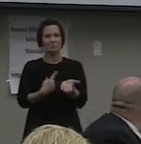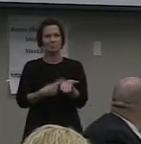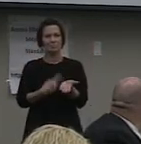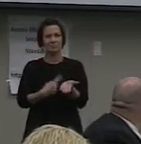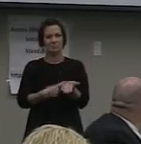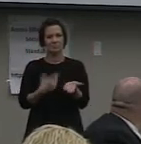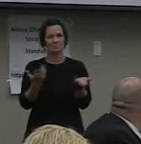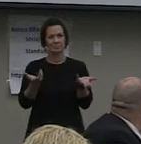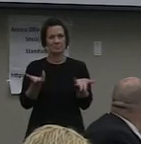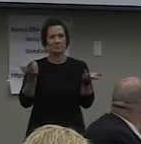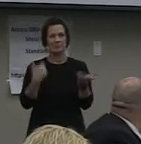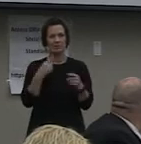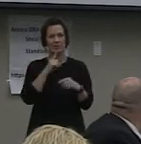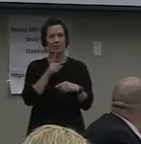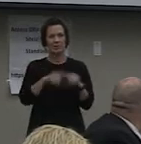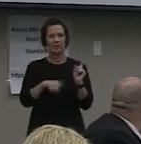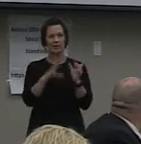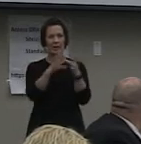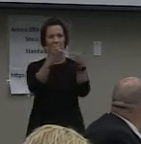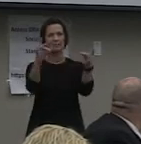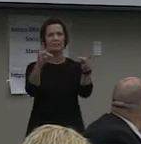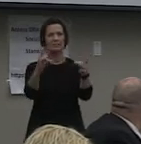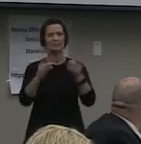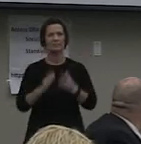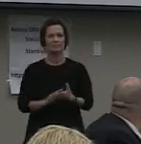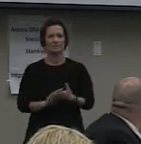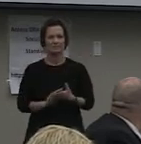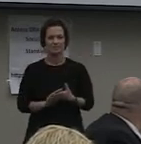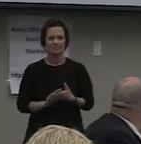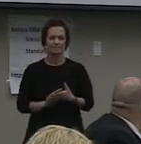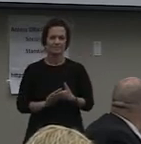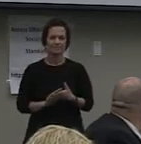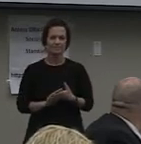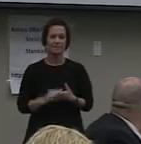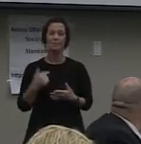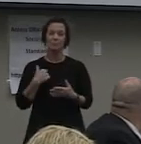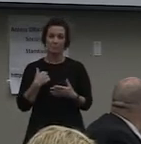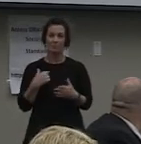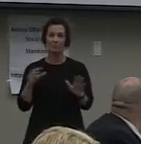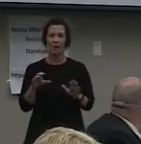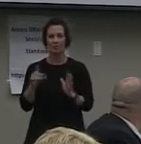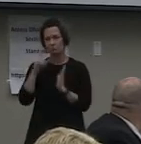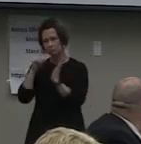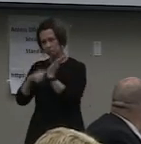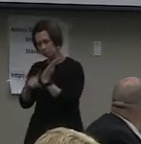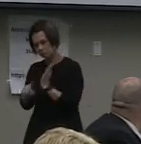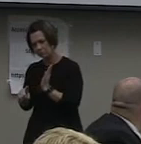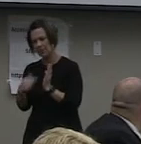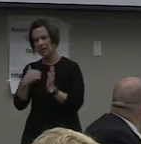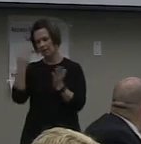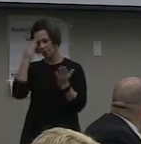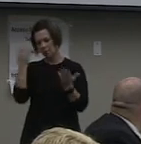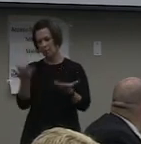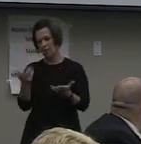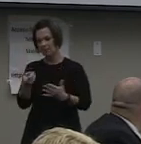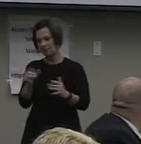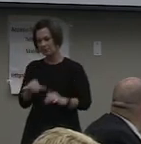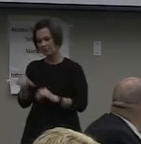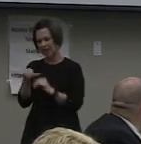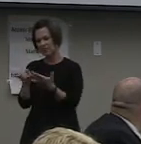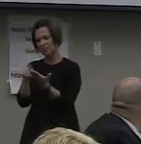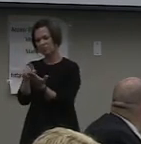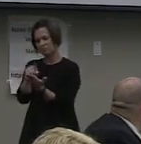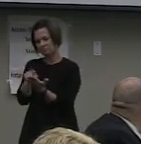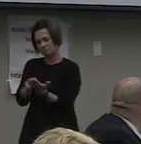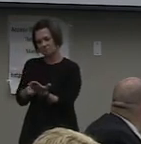So I cannot comment on anything. I will say I have done research and I do know what the standards say and what they're all about. I have